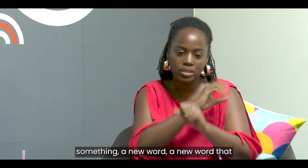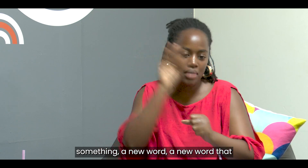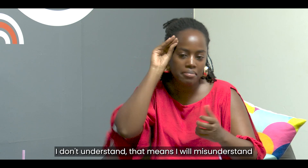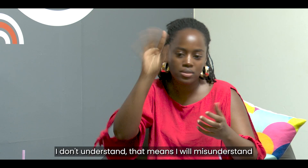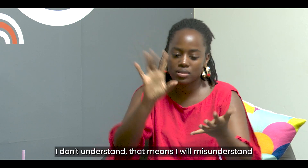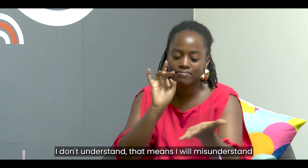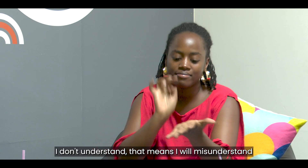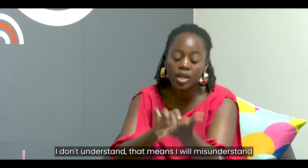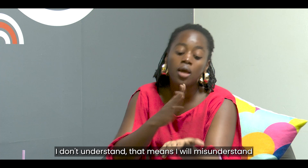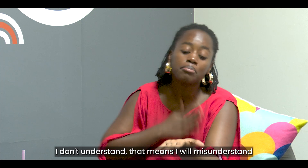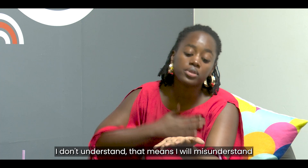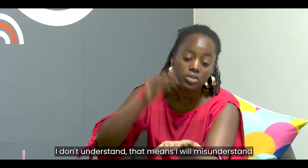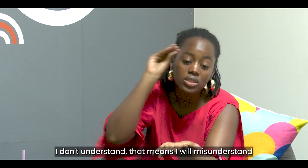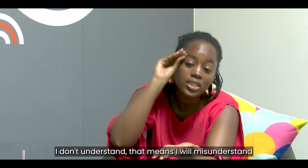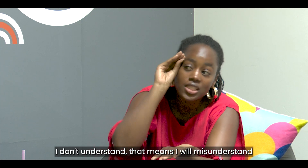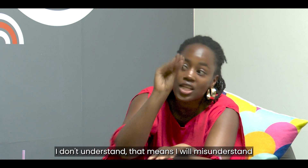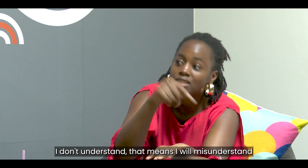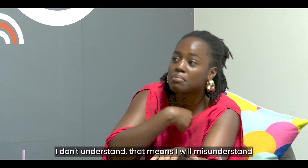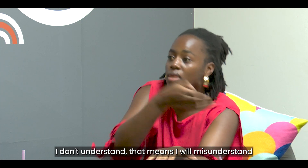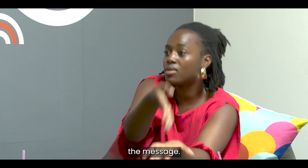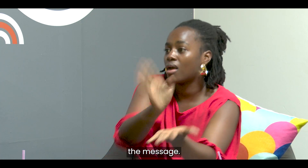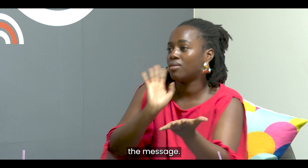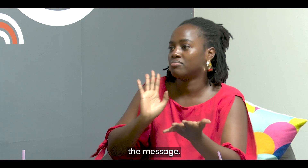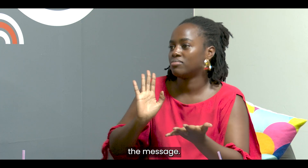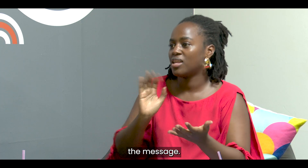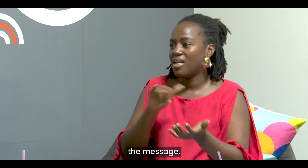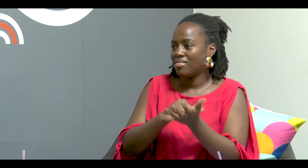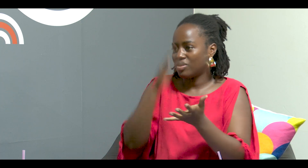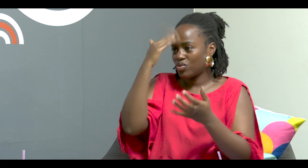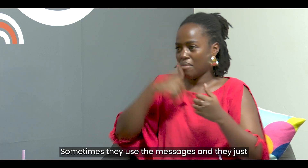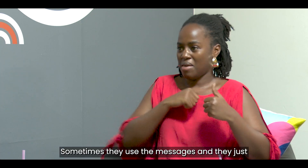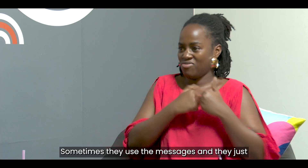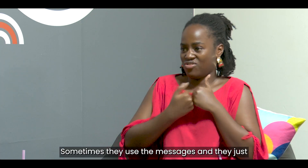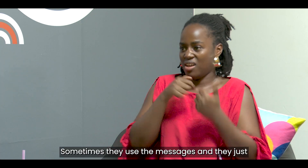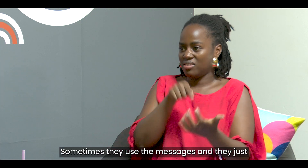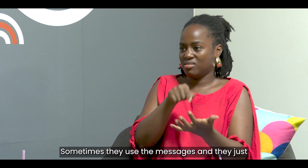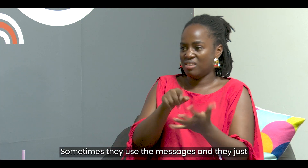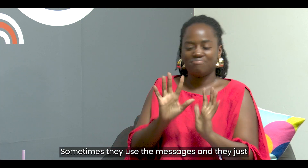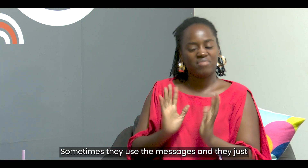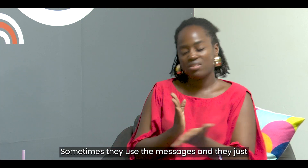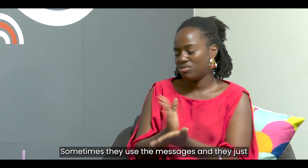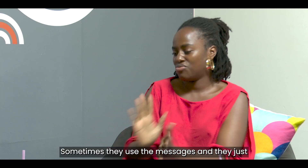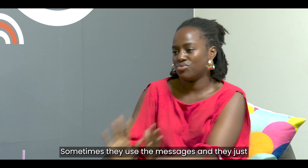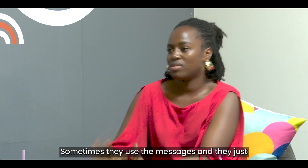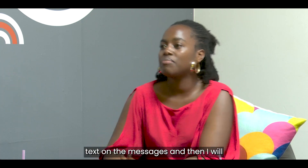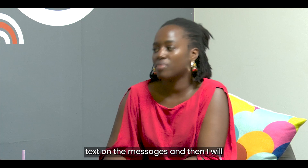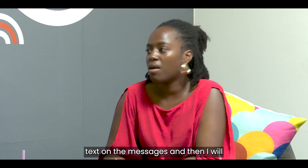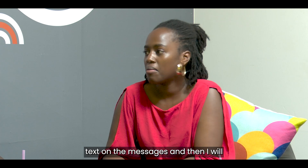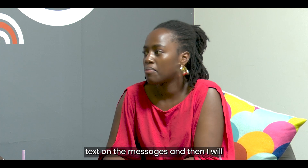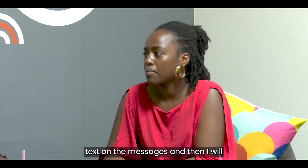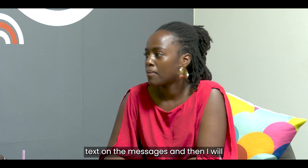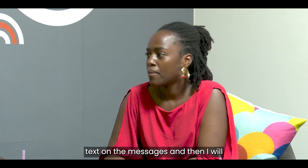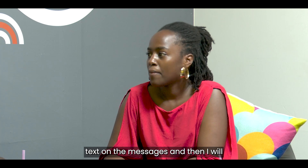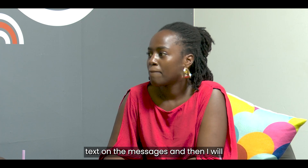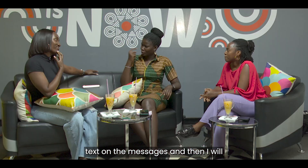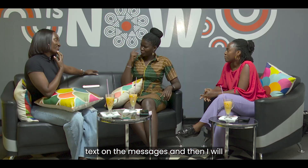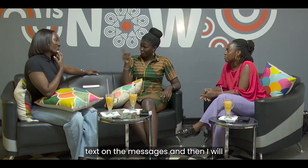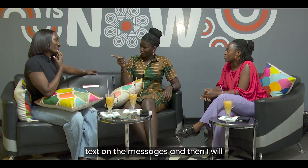don't understand. That means I will misunderstand the message, and sometimes they use the messages and they just text on the messages, and then I will